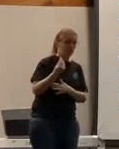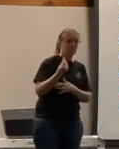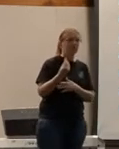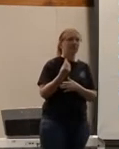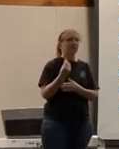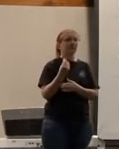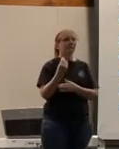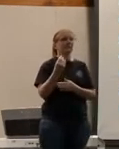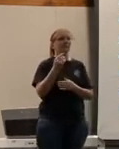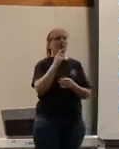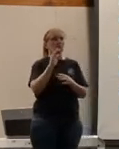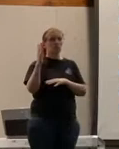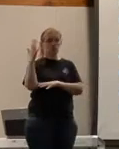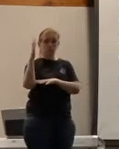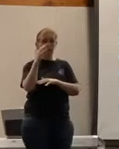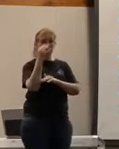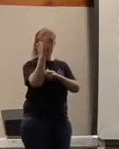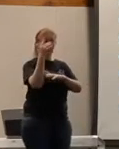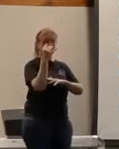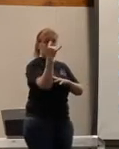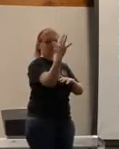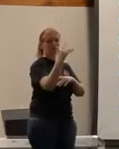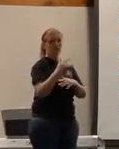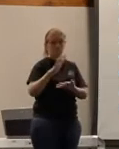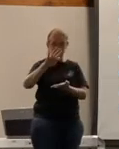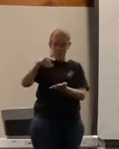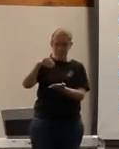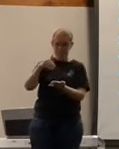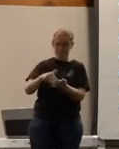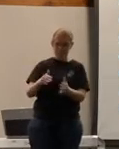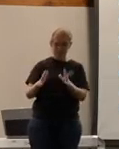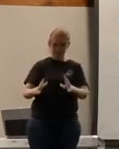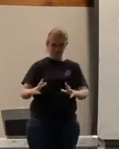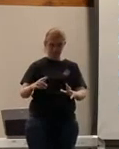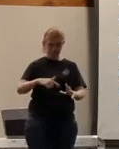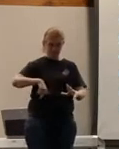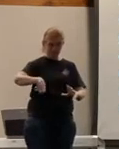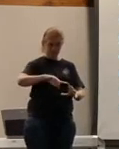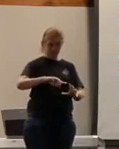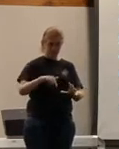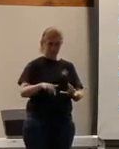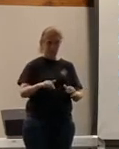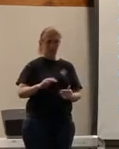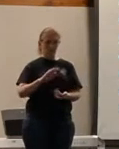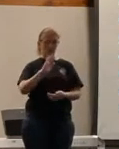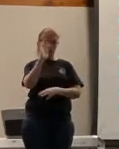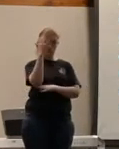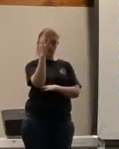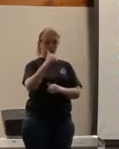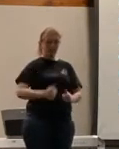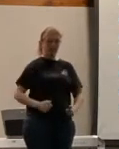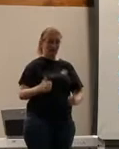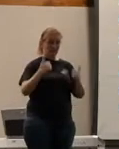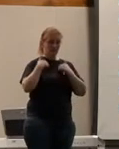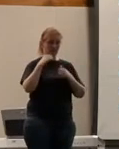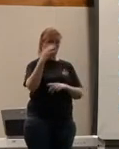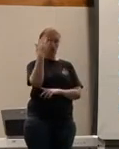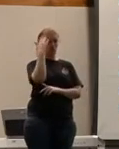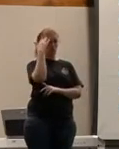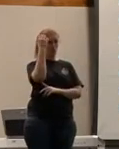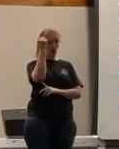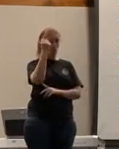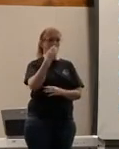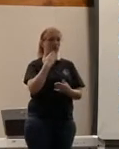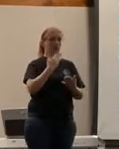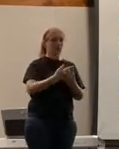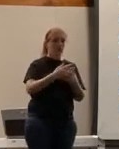He created trees, and in the center of the garden of delights stood the tree of life and the tree of knowledge of good and